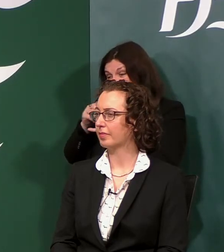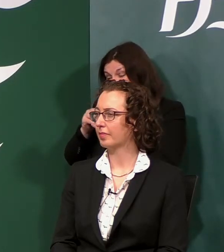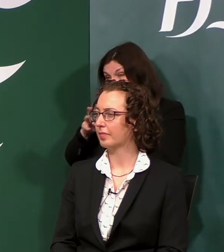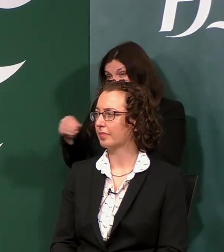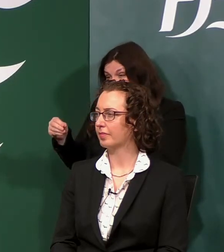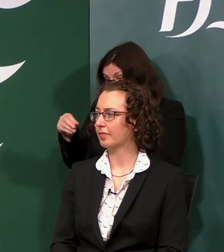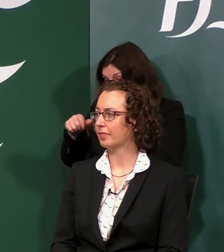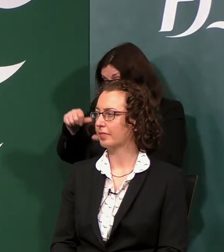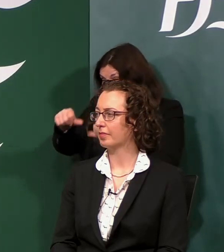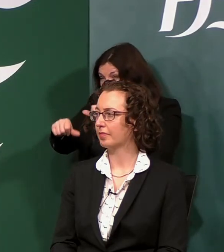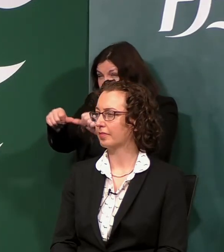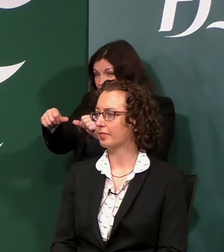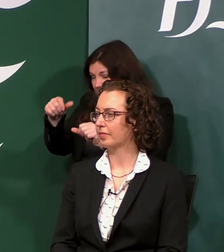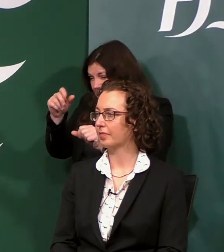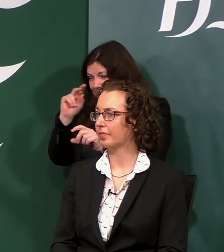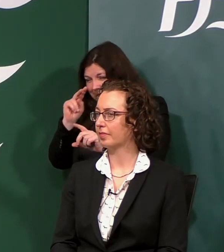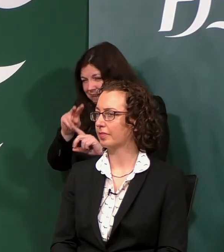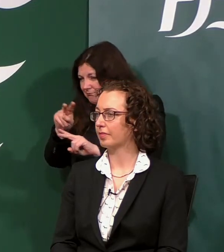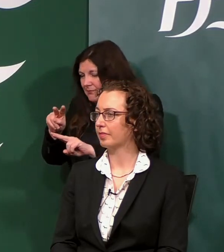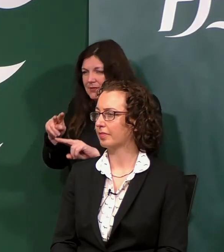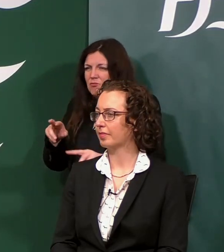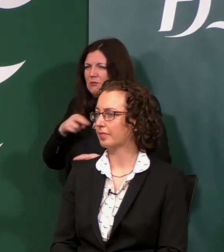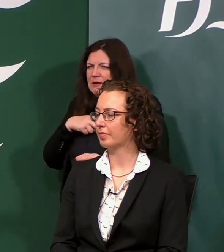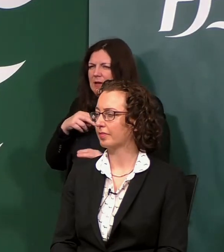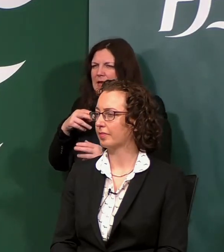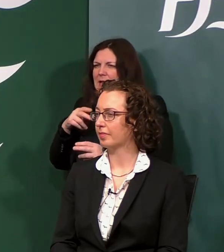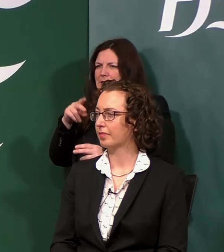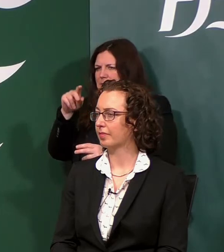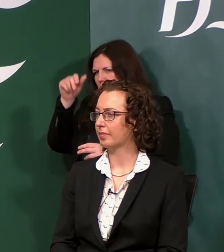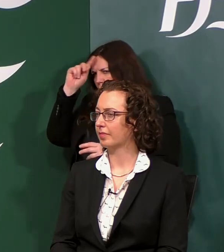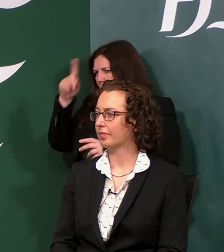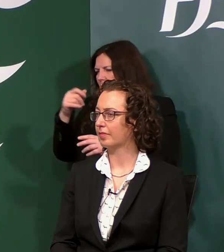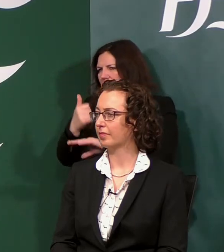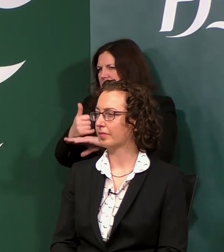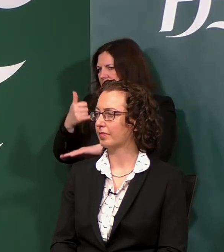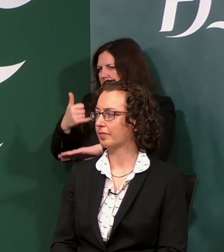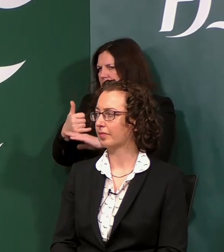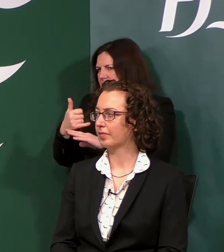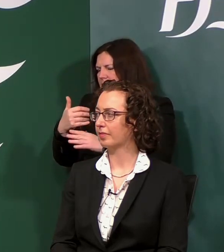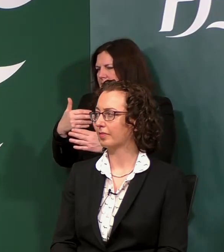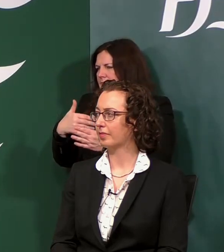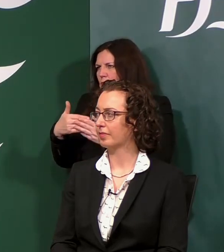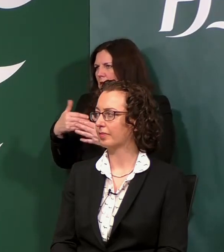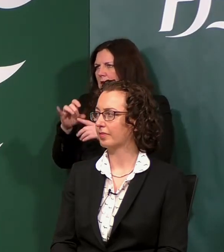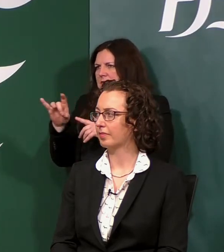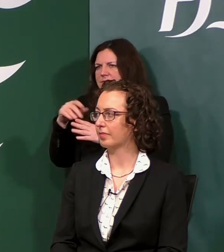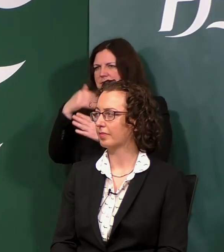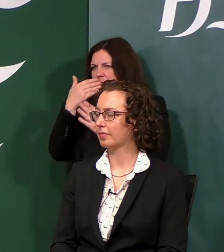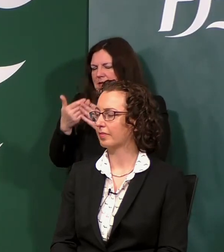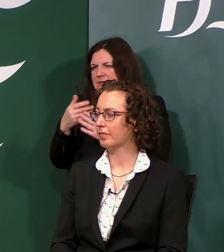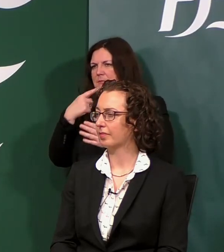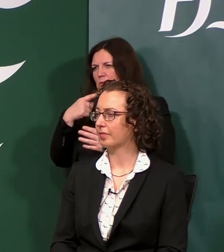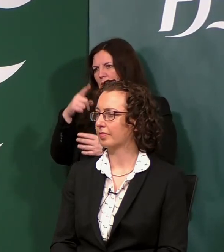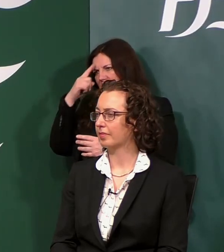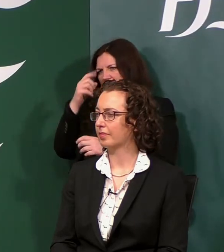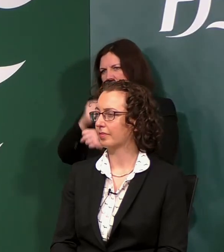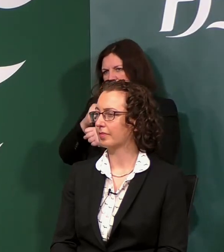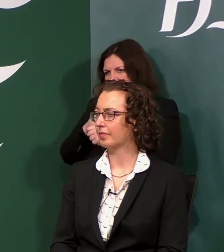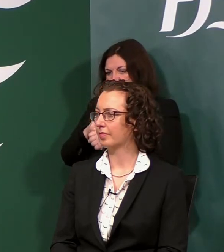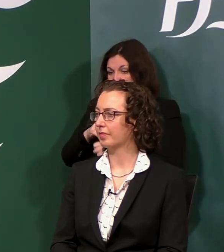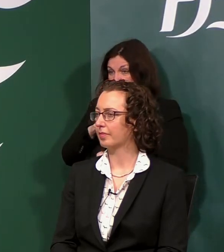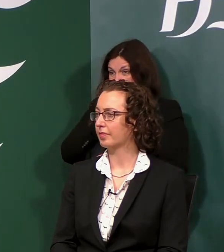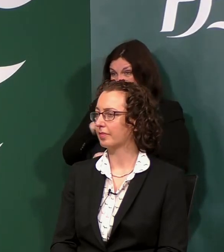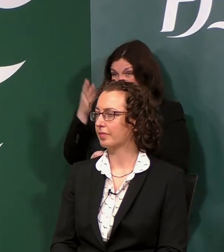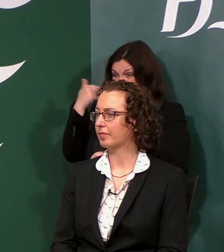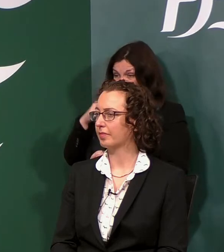X, but clearly there's a point where every system will hit its peak. And what we've been doing over the last few months, I suppose, is trying, we've taken that from 100 to